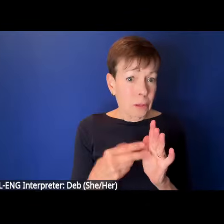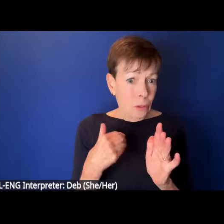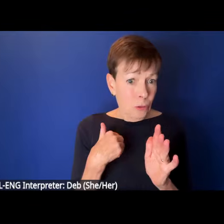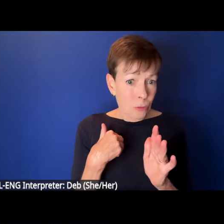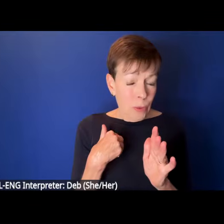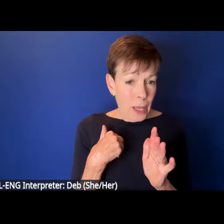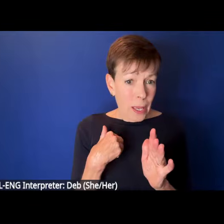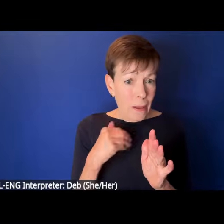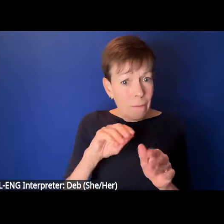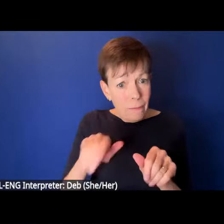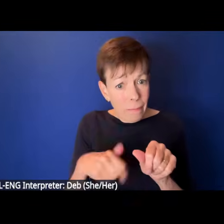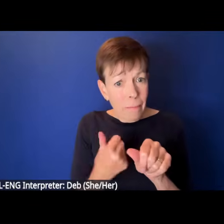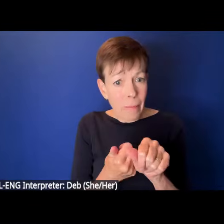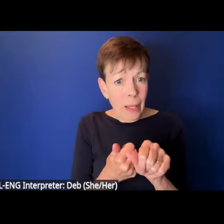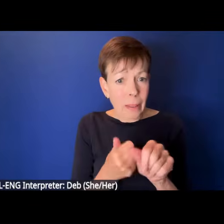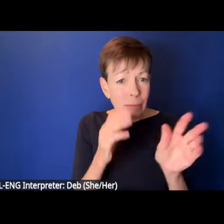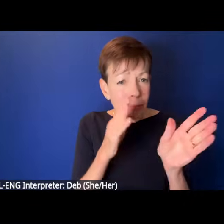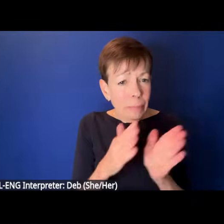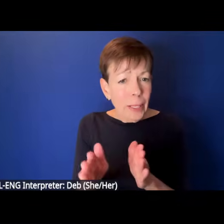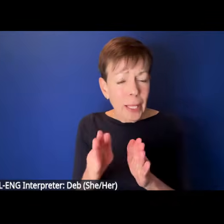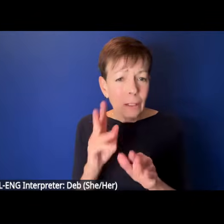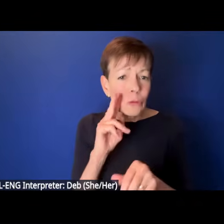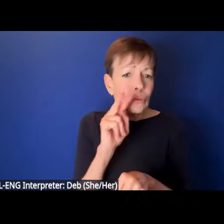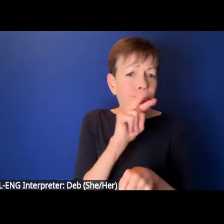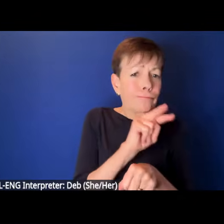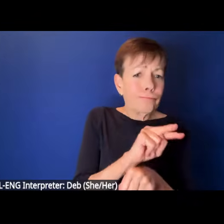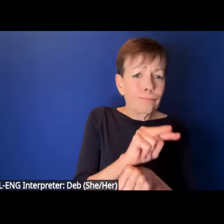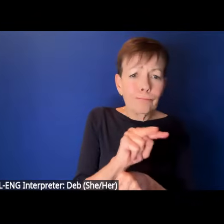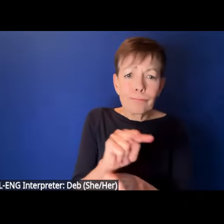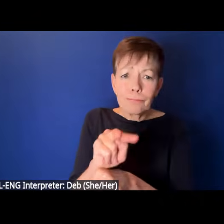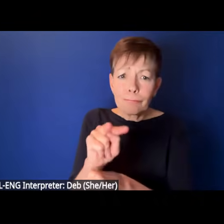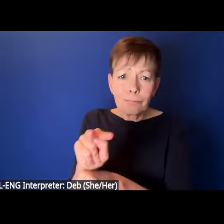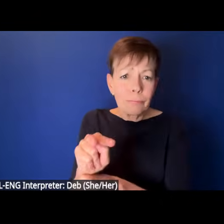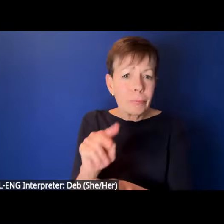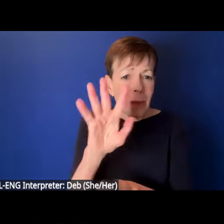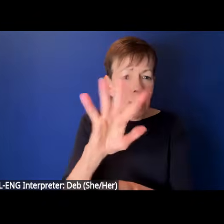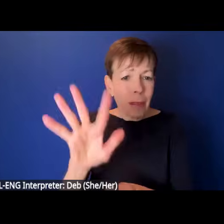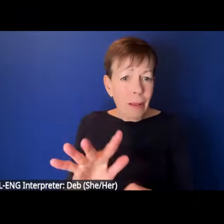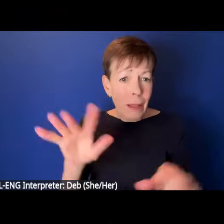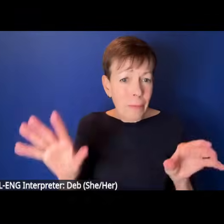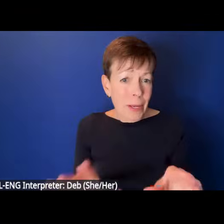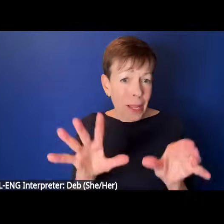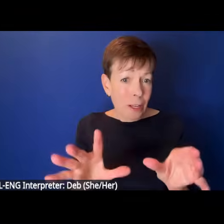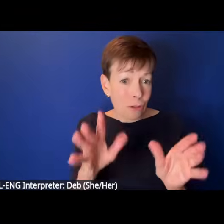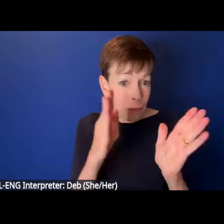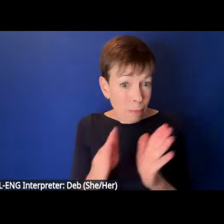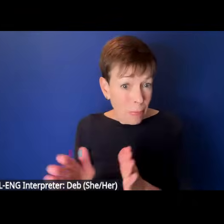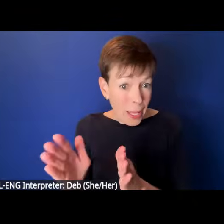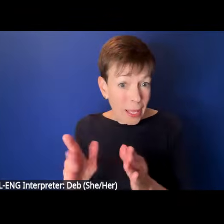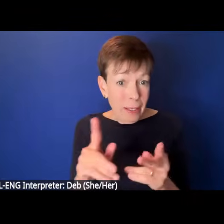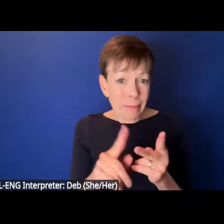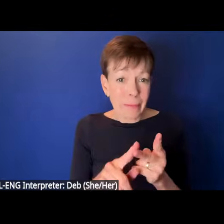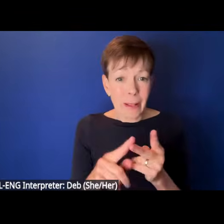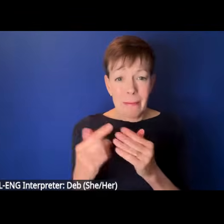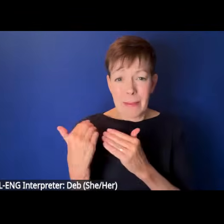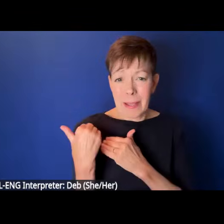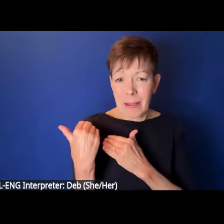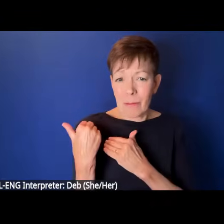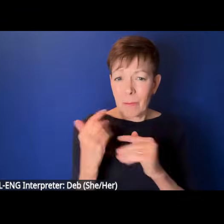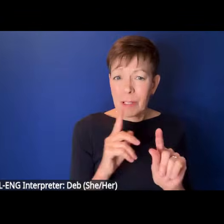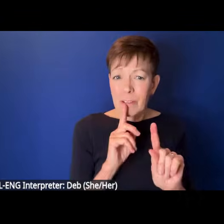oversee the implementation of the climate action plan, obviously, which directly supports the climate accountability reporting we do every